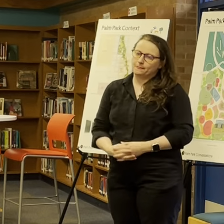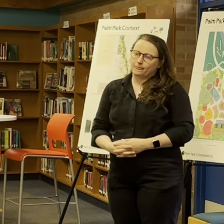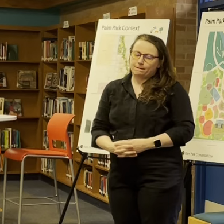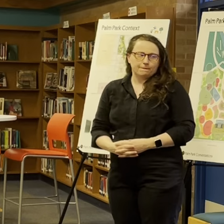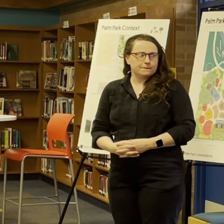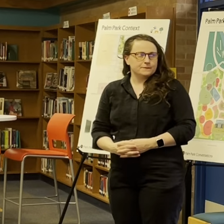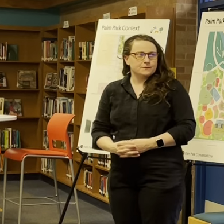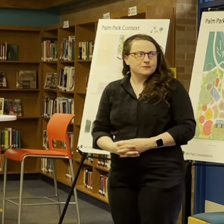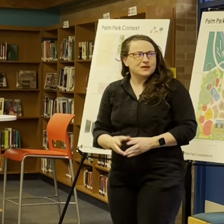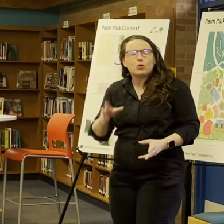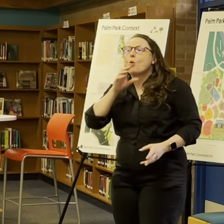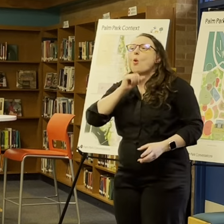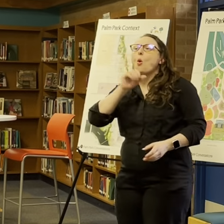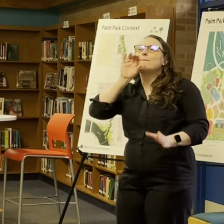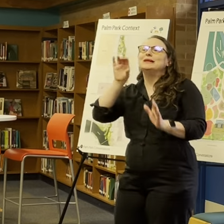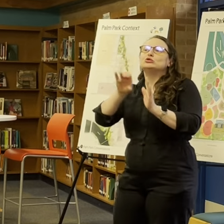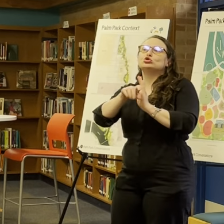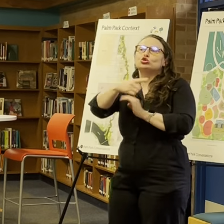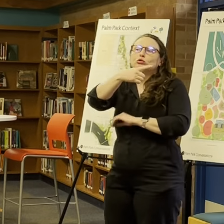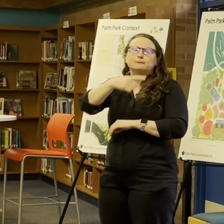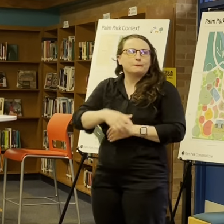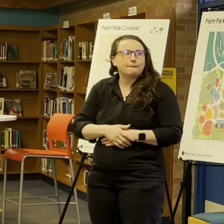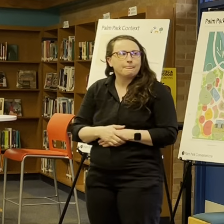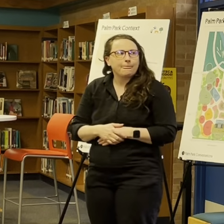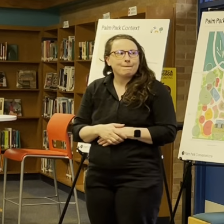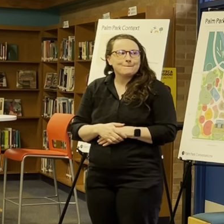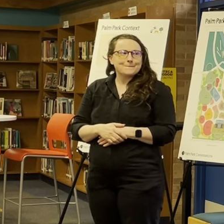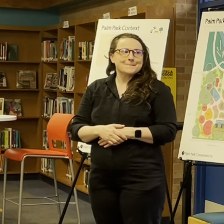So here's a historic photo of the pool.